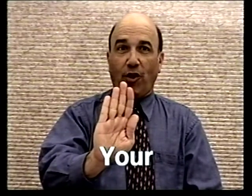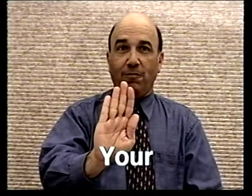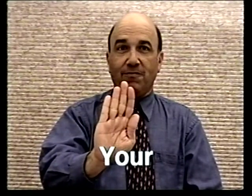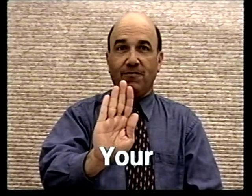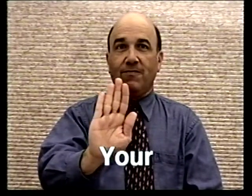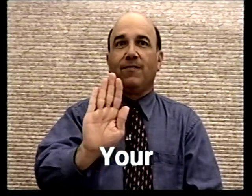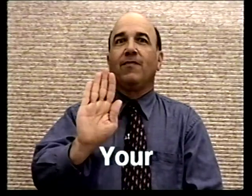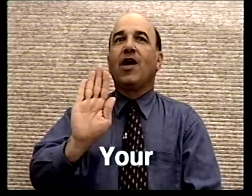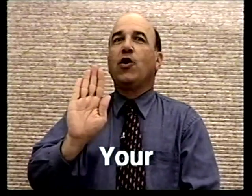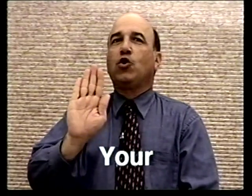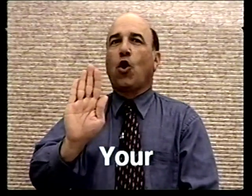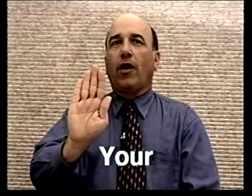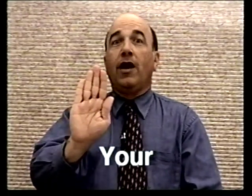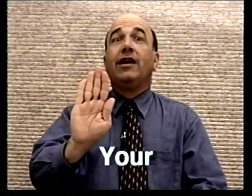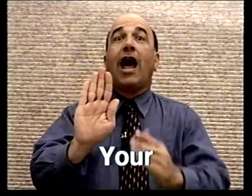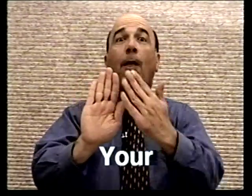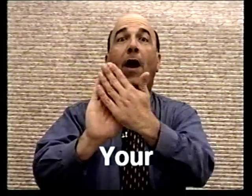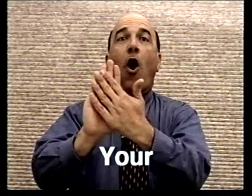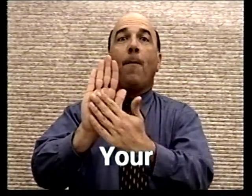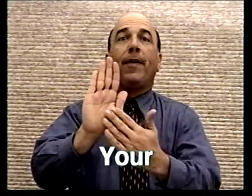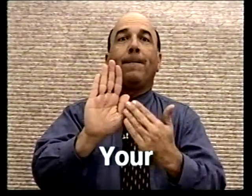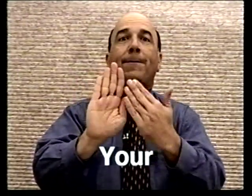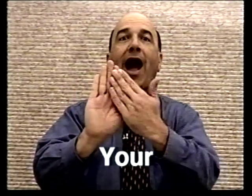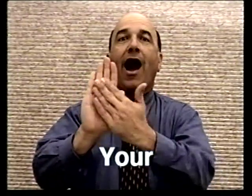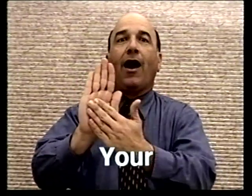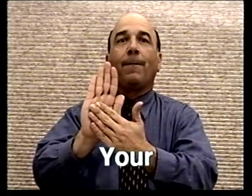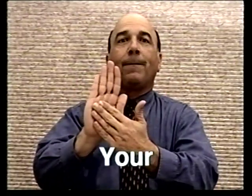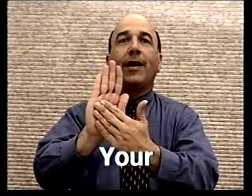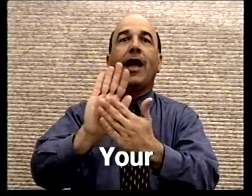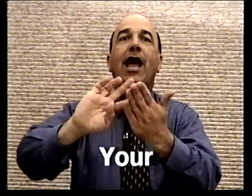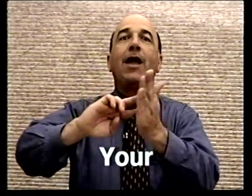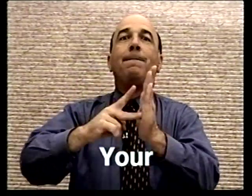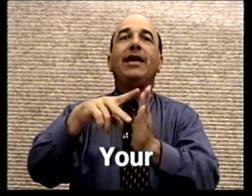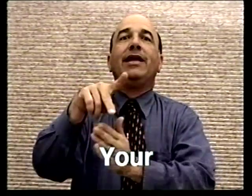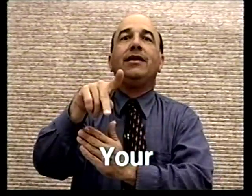Your. Now the open palm, it means